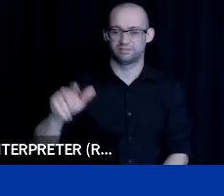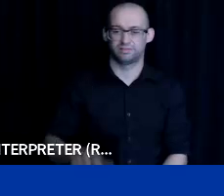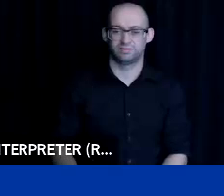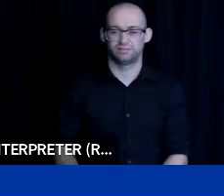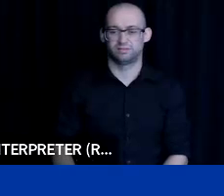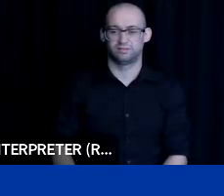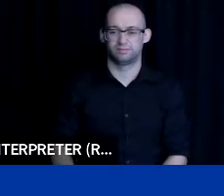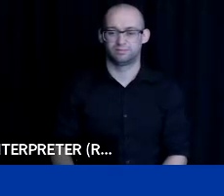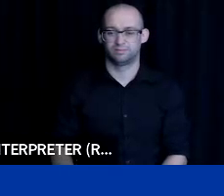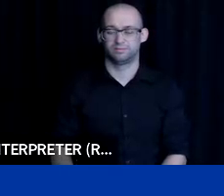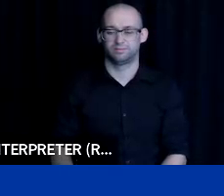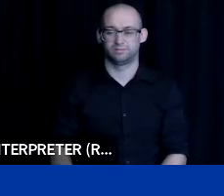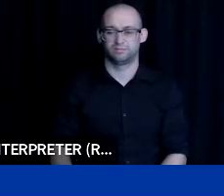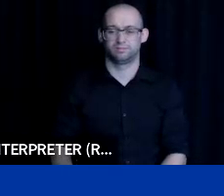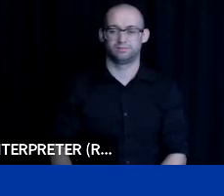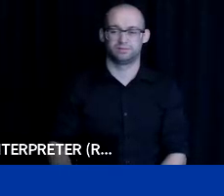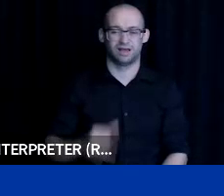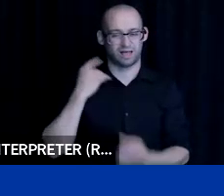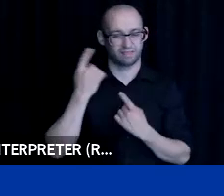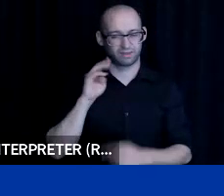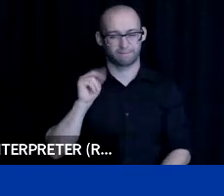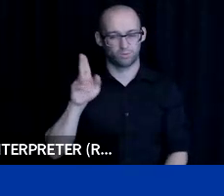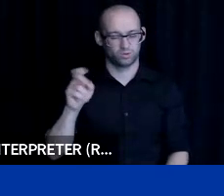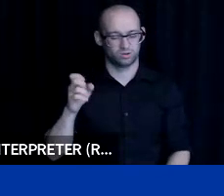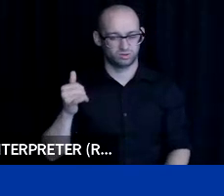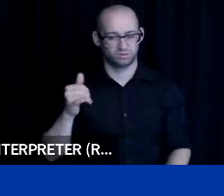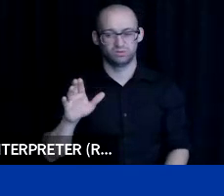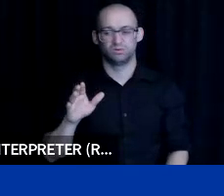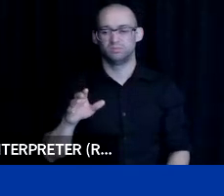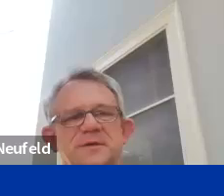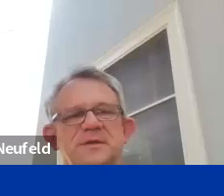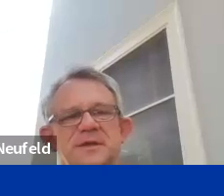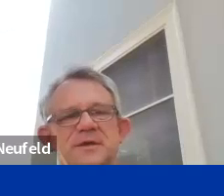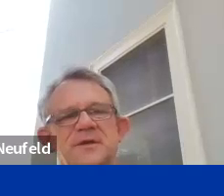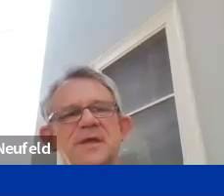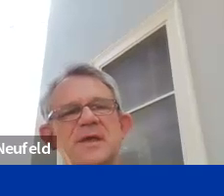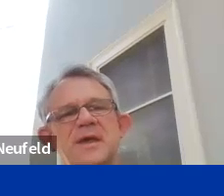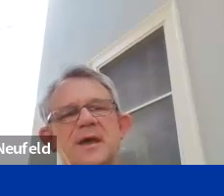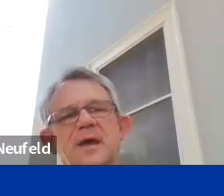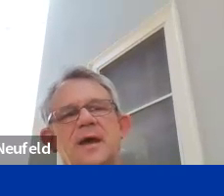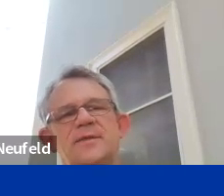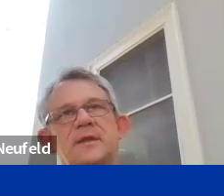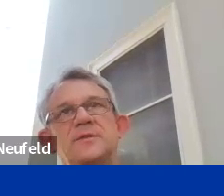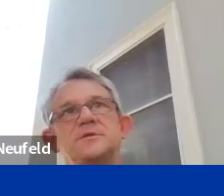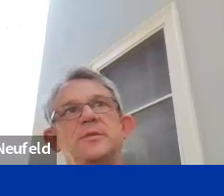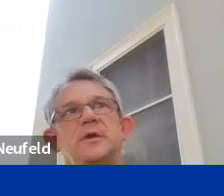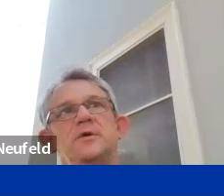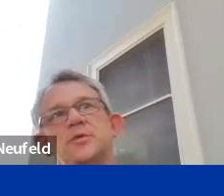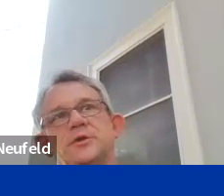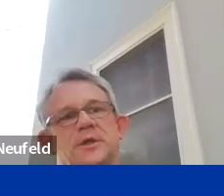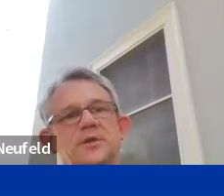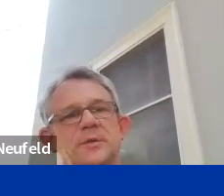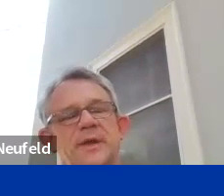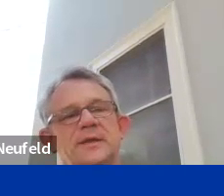Yeah, I think I'm off mute. A lot of wisdom shared today. Good to hear. I think the